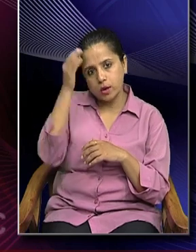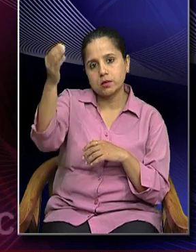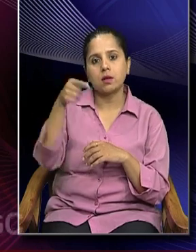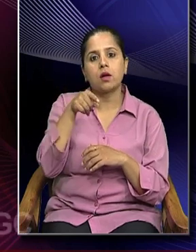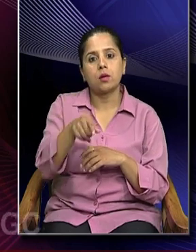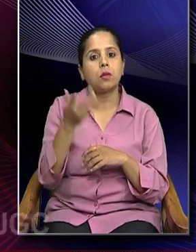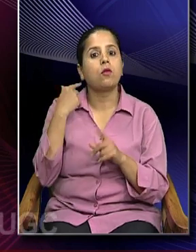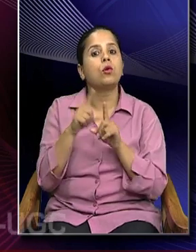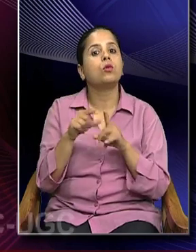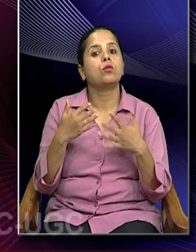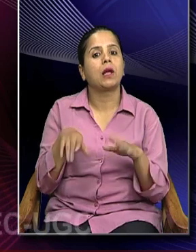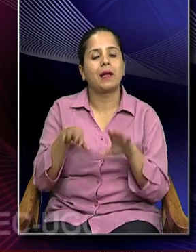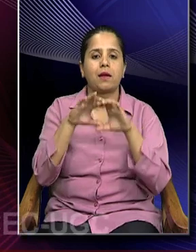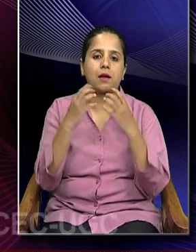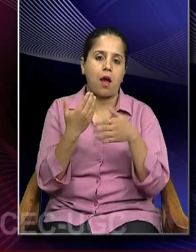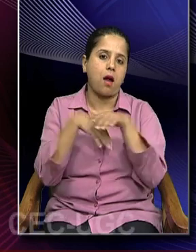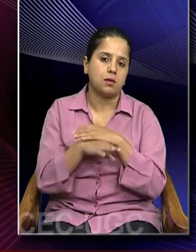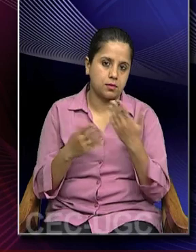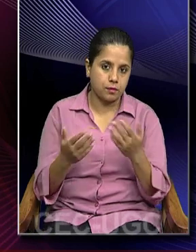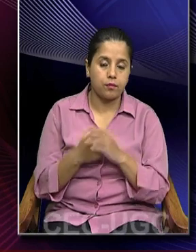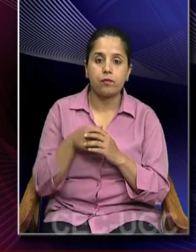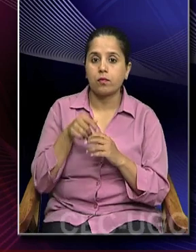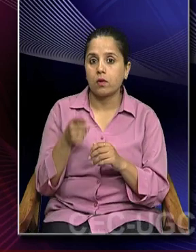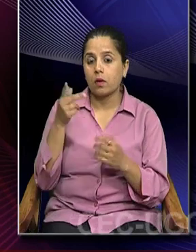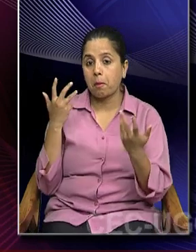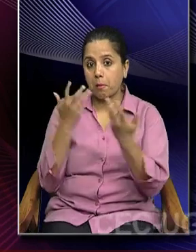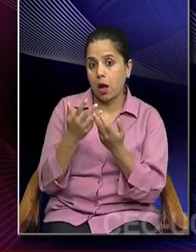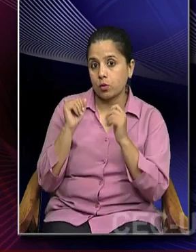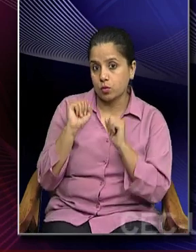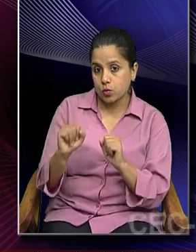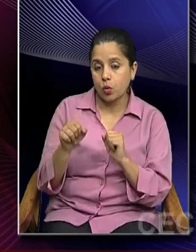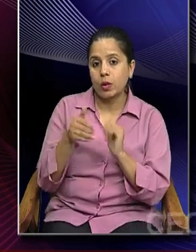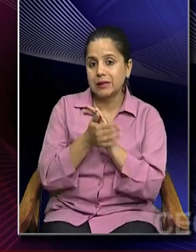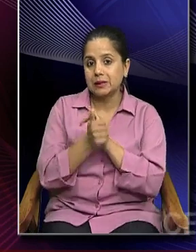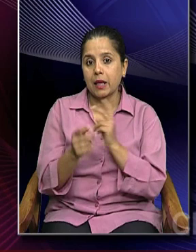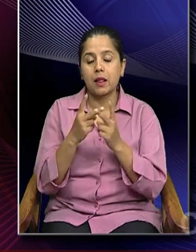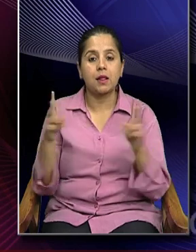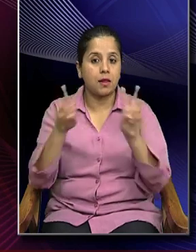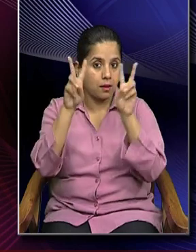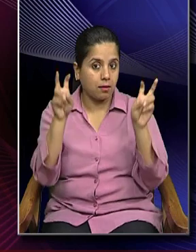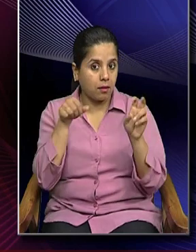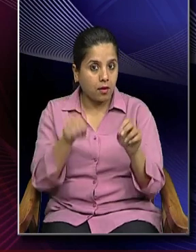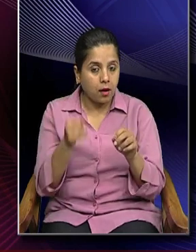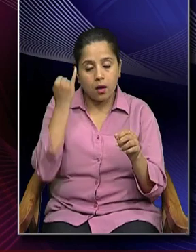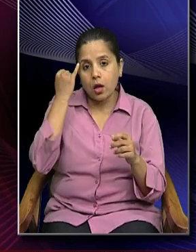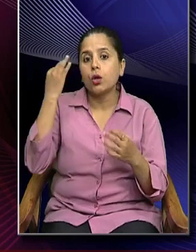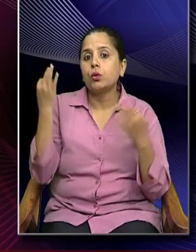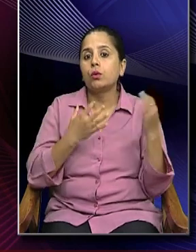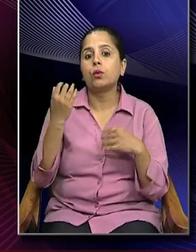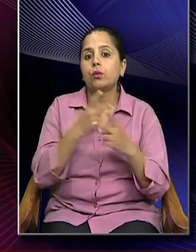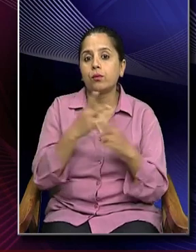was done in the class. The competency based aspect of innovative